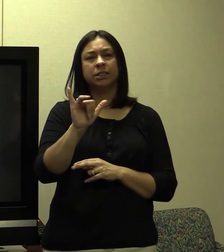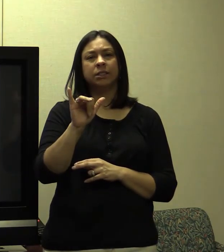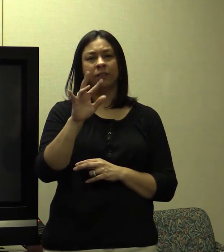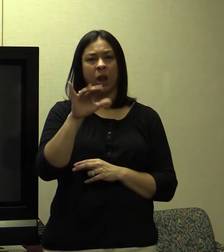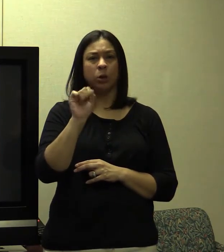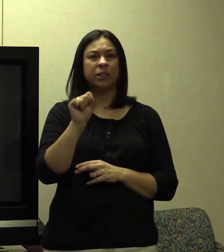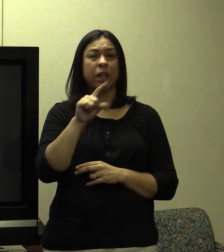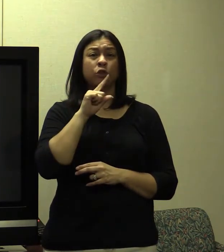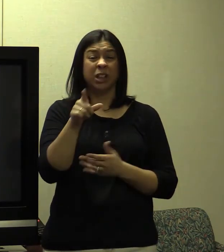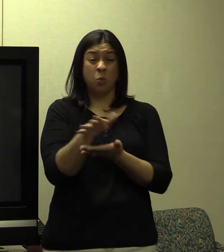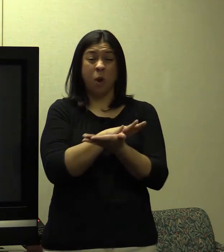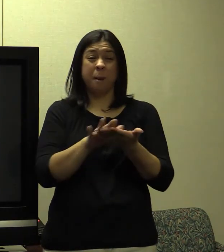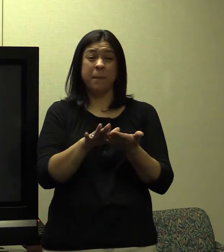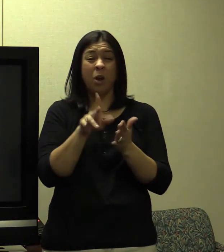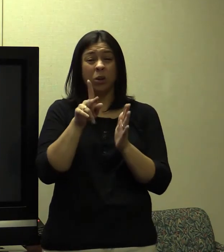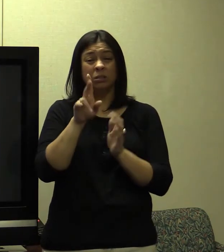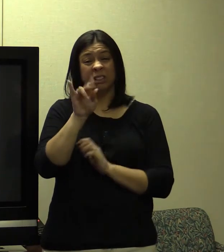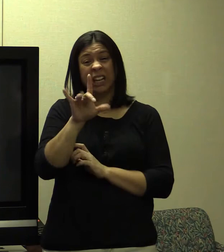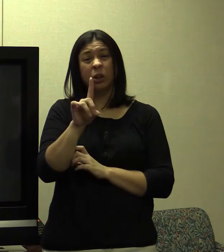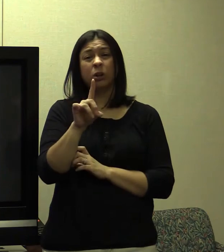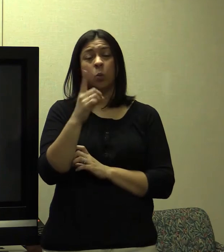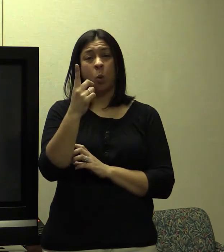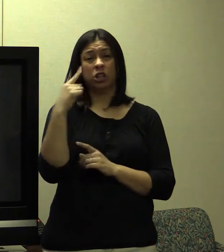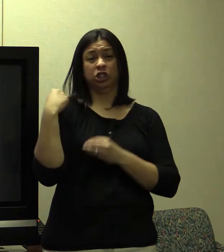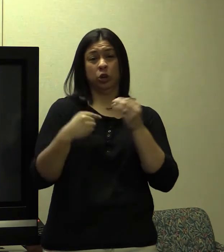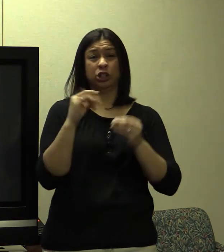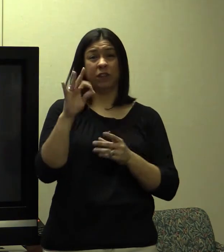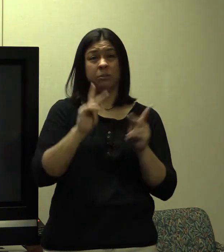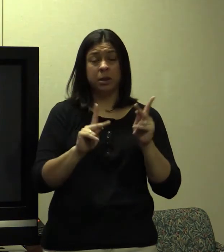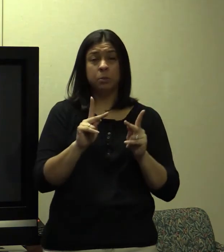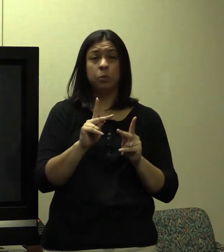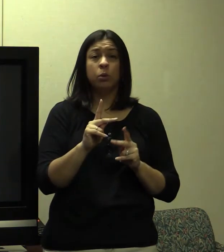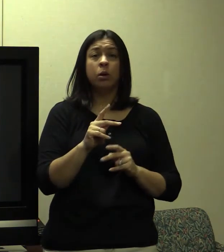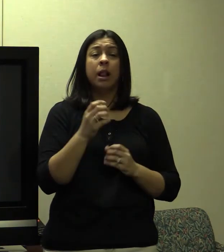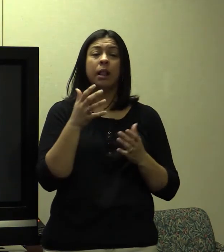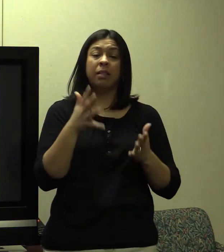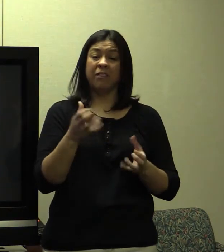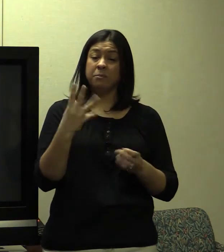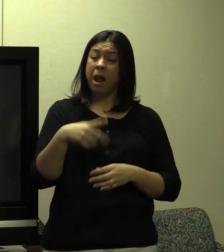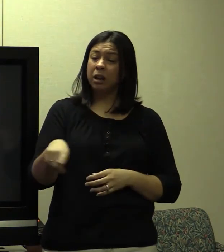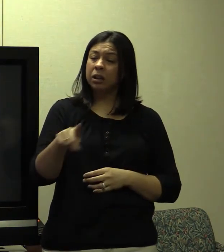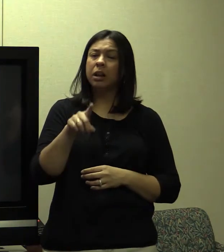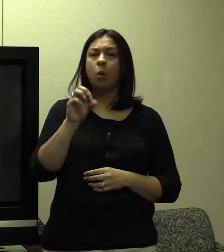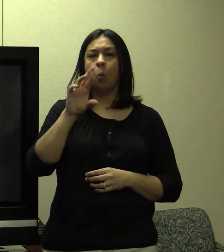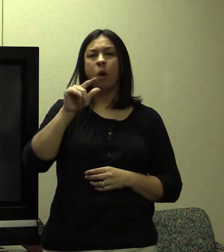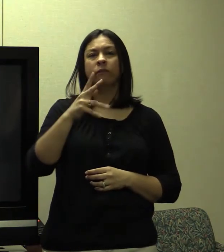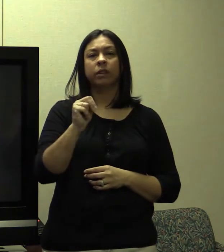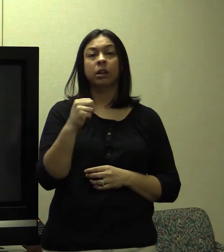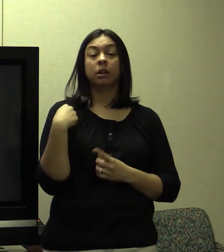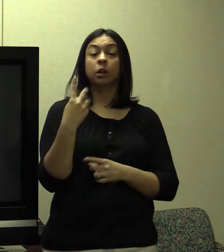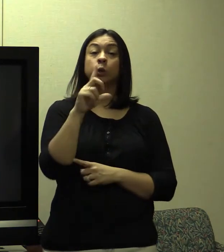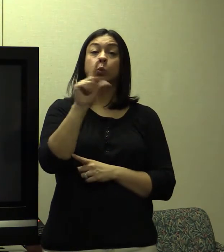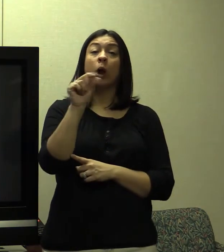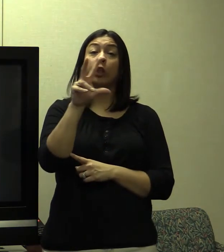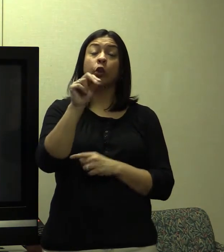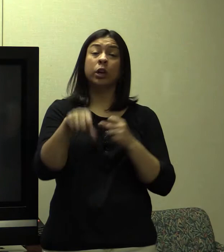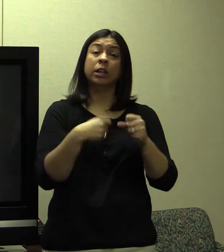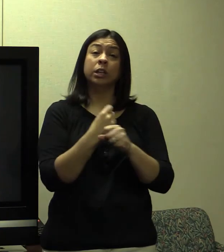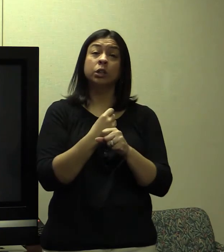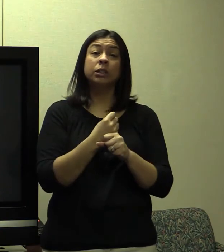people, left millions of orphans. However, over the last 20, 30 years, over half of the population affected are women. And